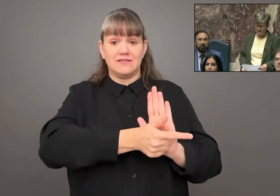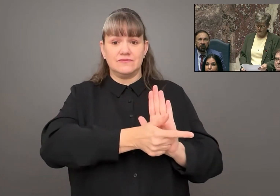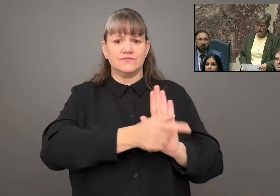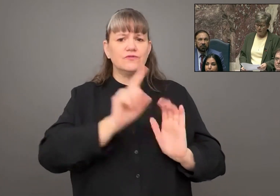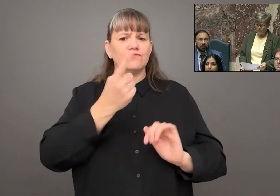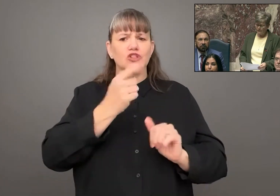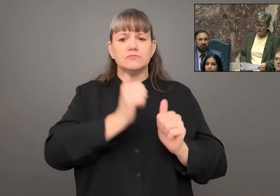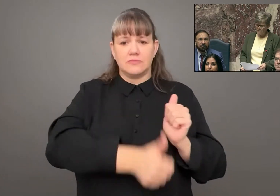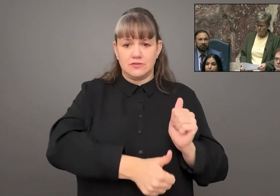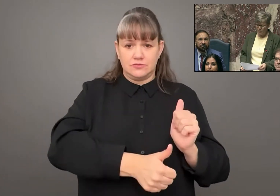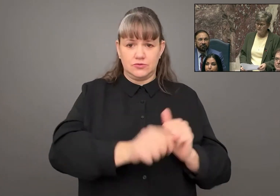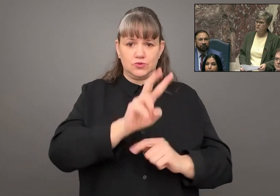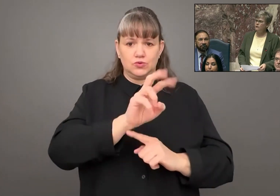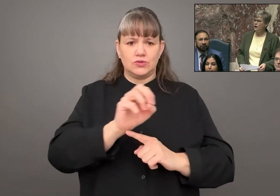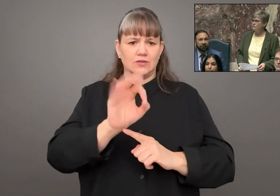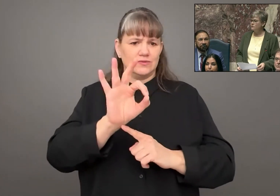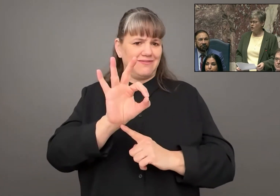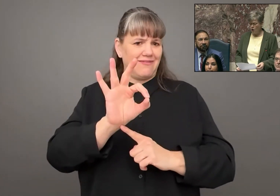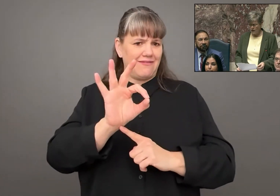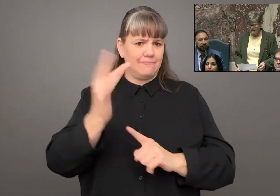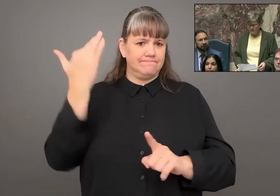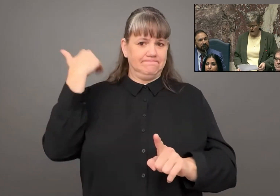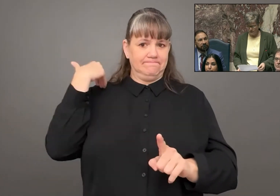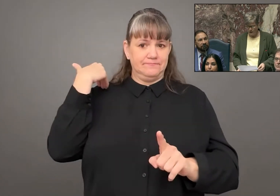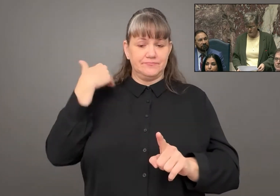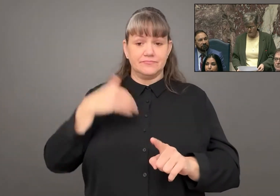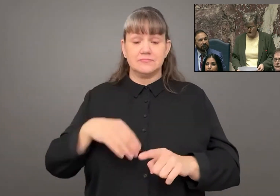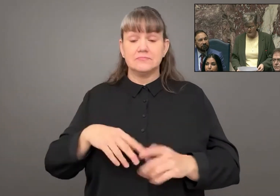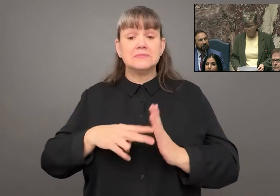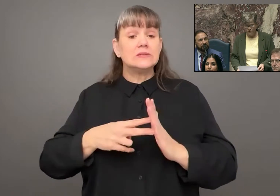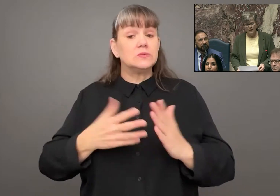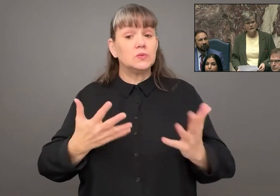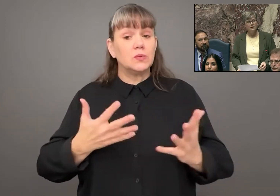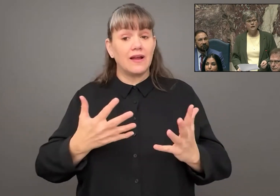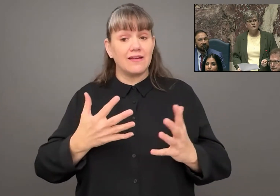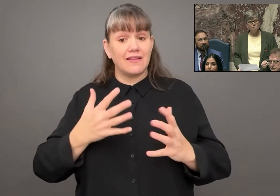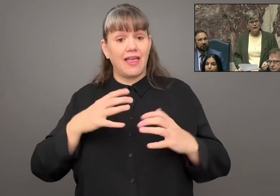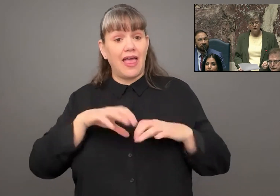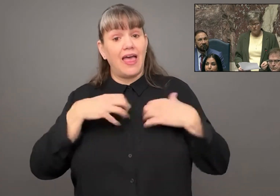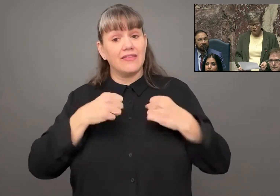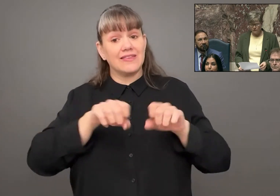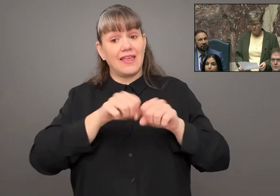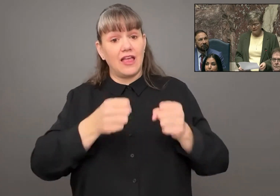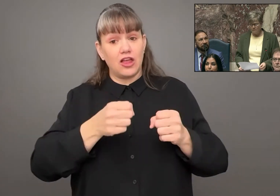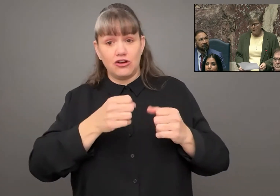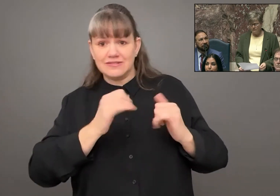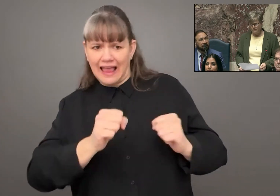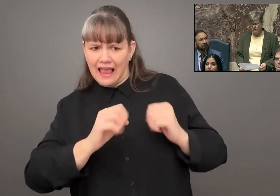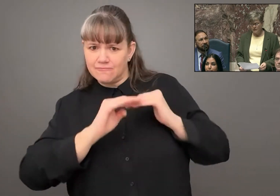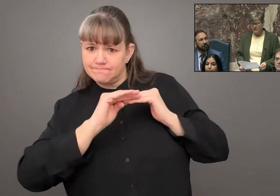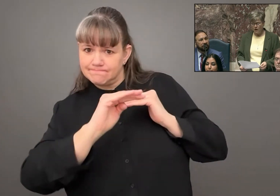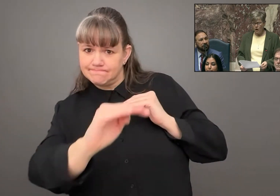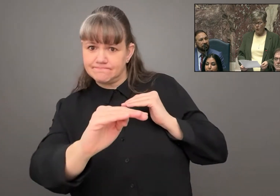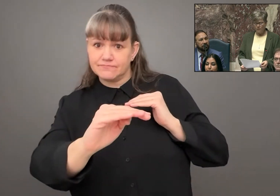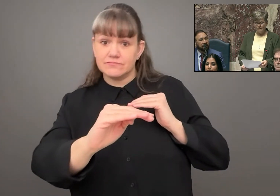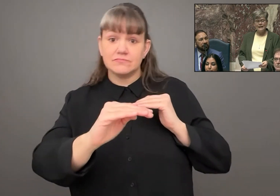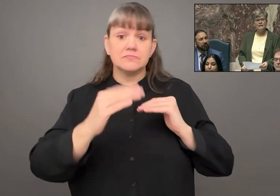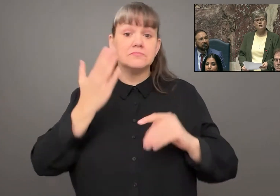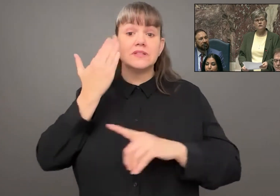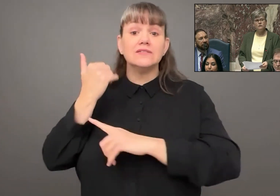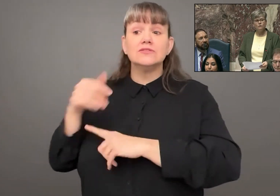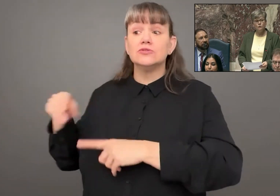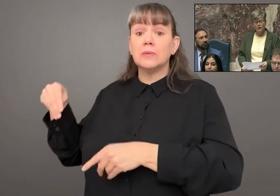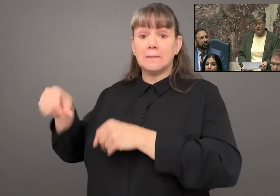healthcare system by allowing the province to recover the costs of healthcare services provided to medical service plan beneficiaries who have